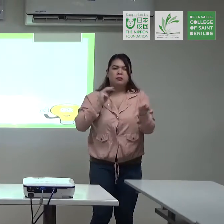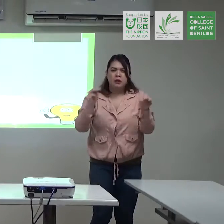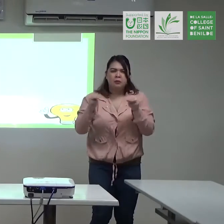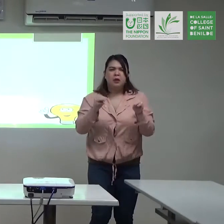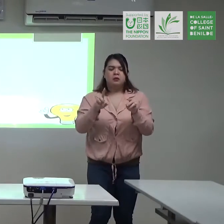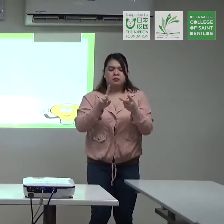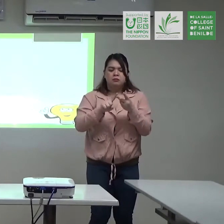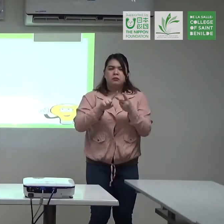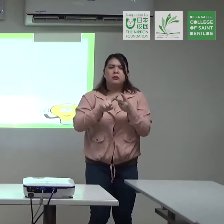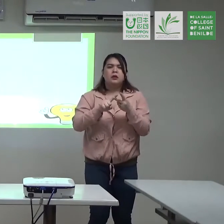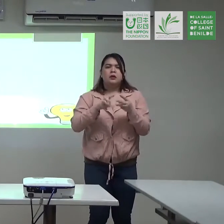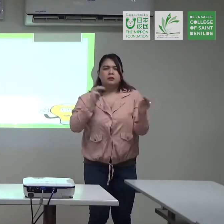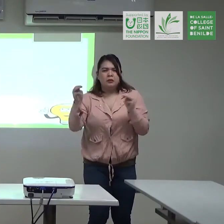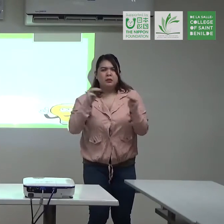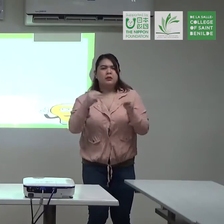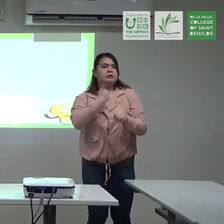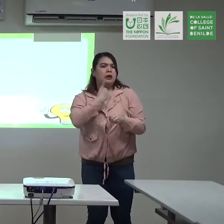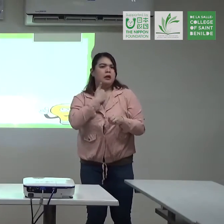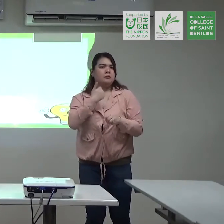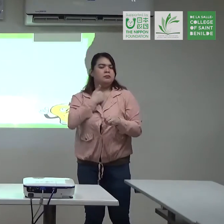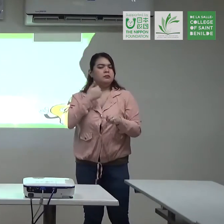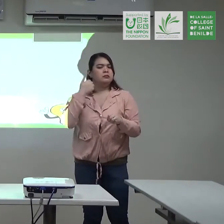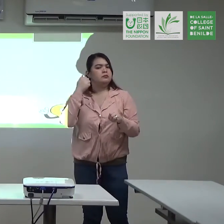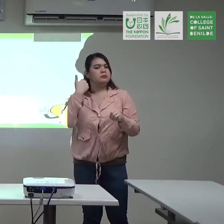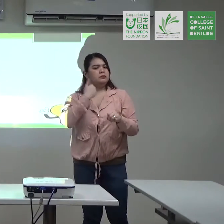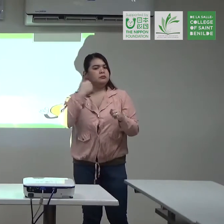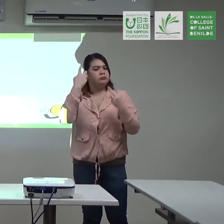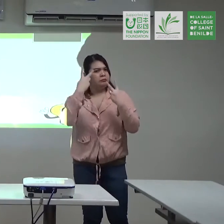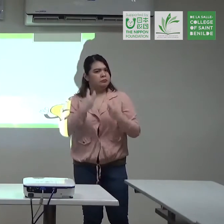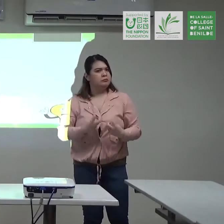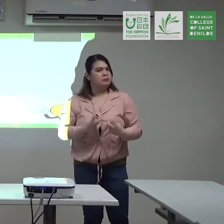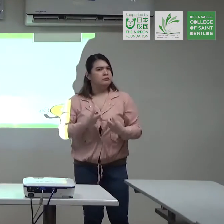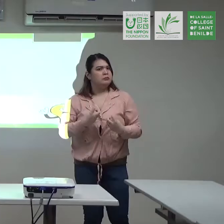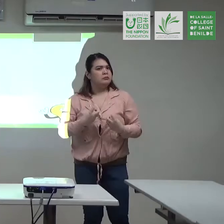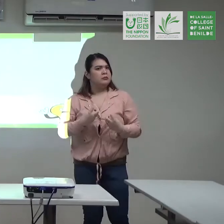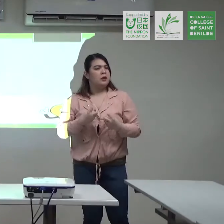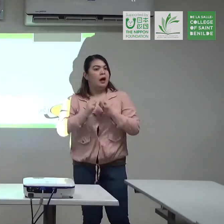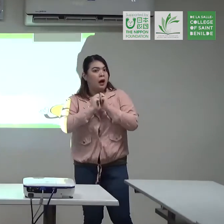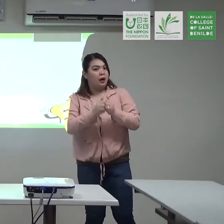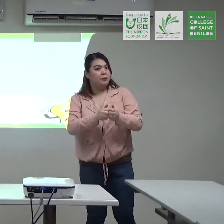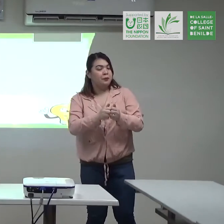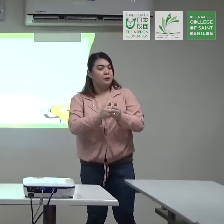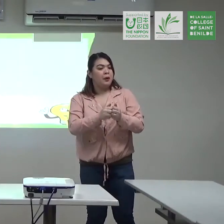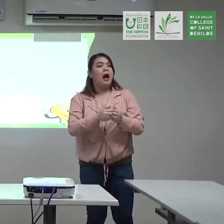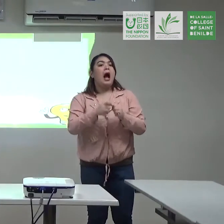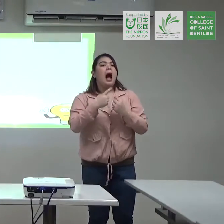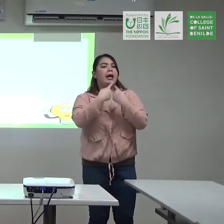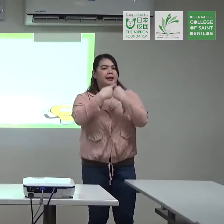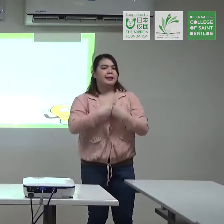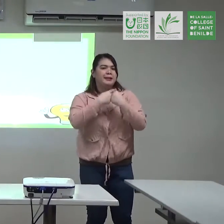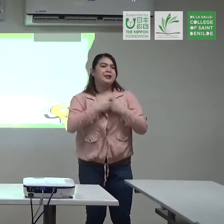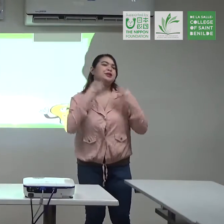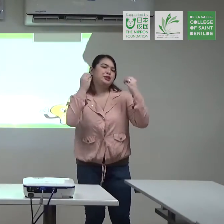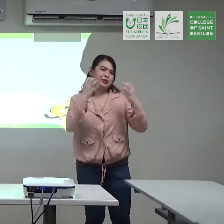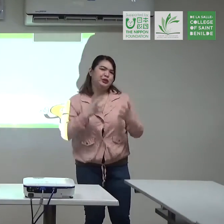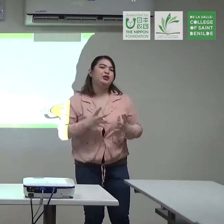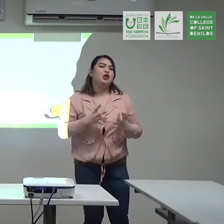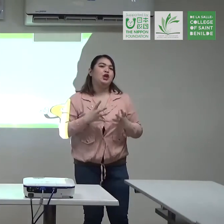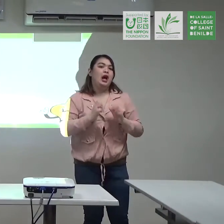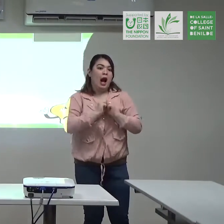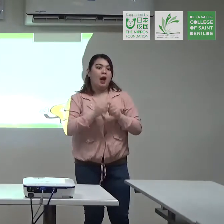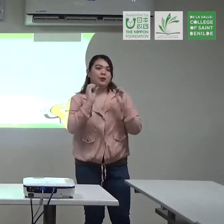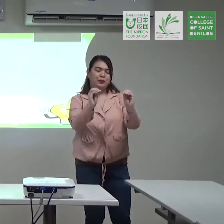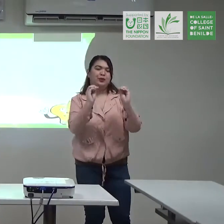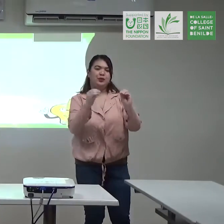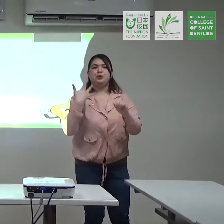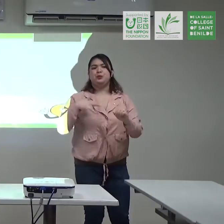management, and self-monitoring will be dependent on how the teacher